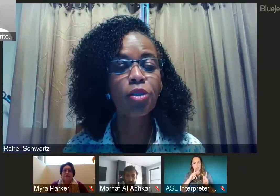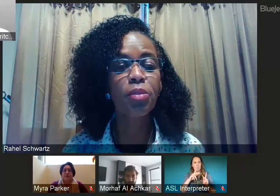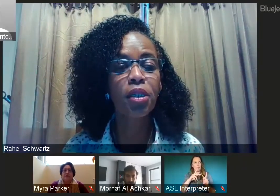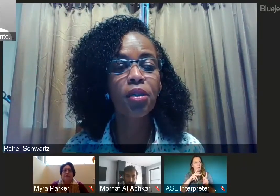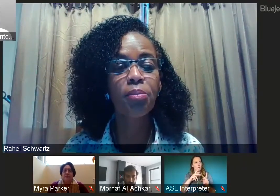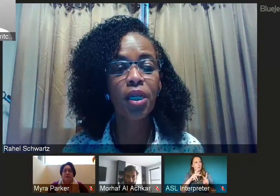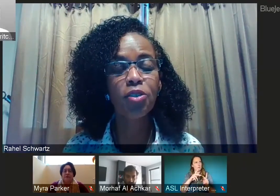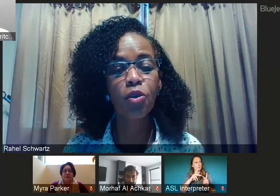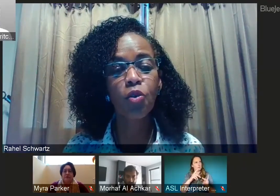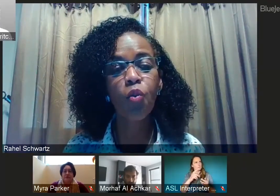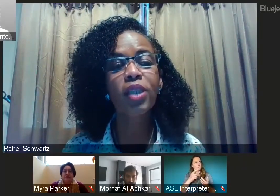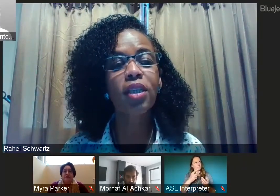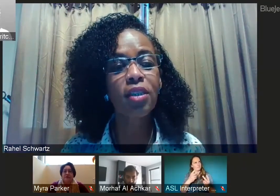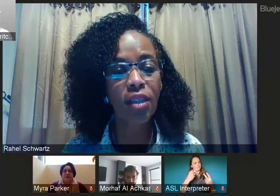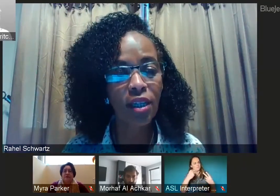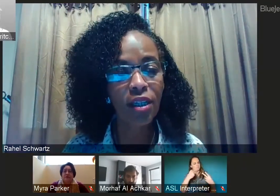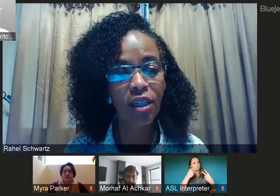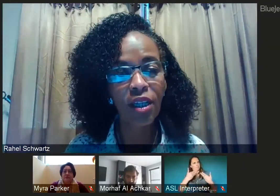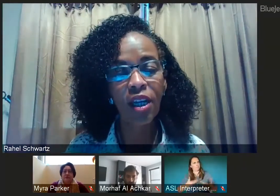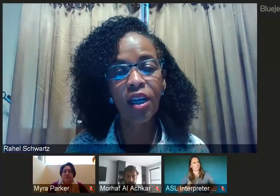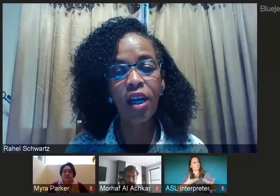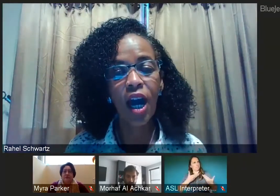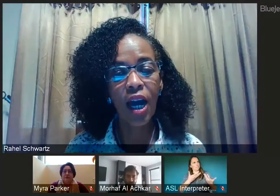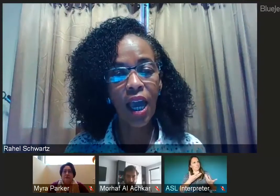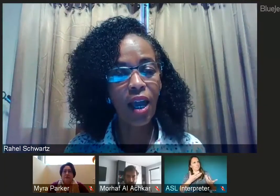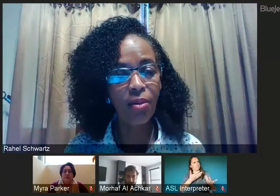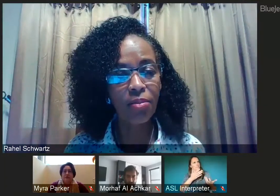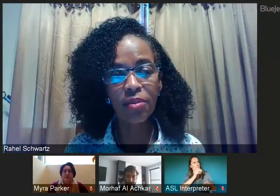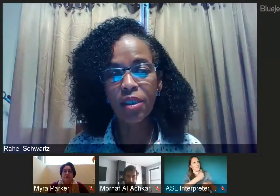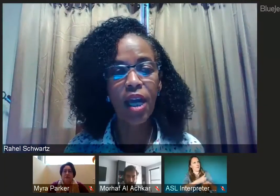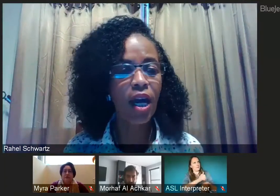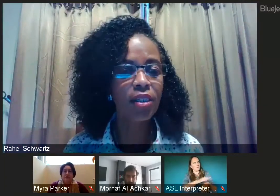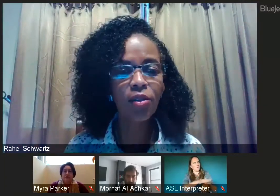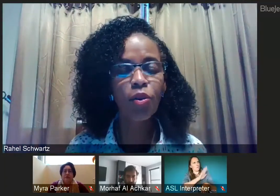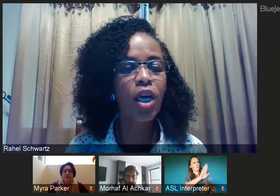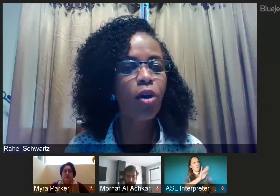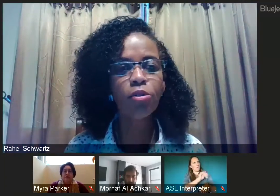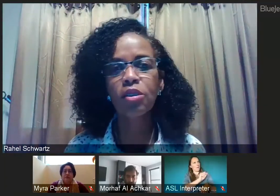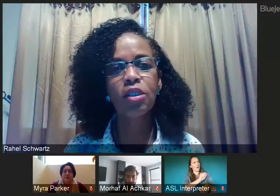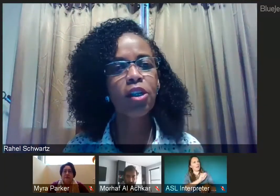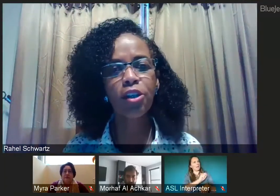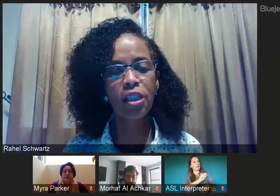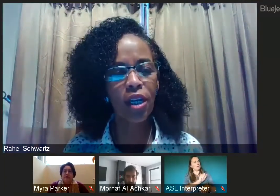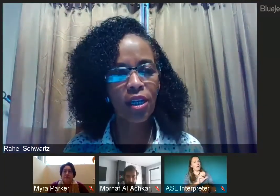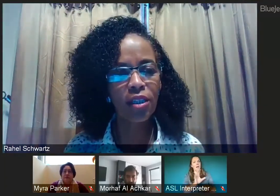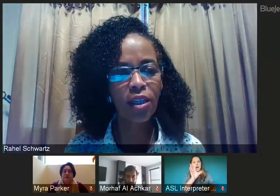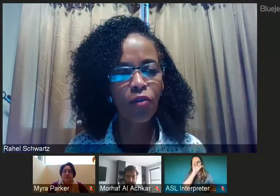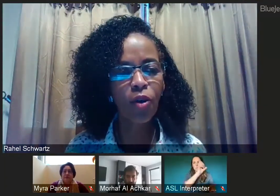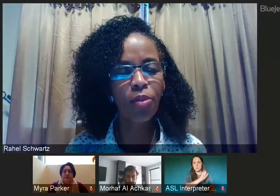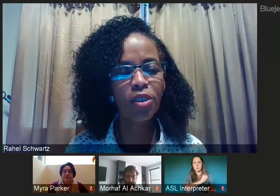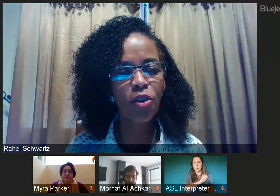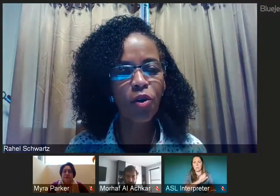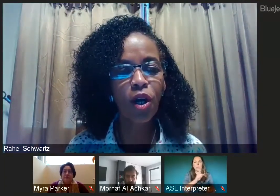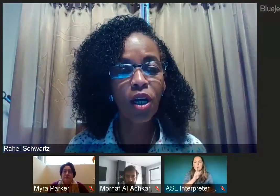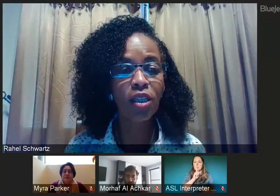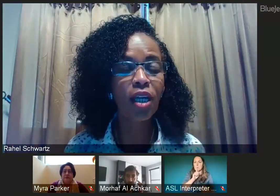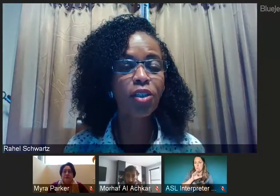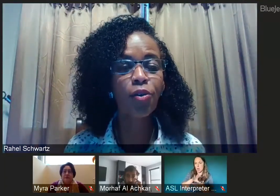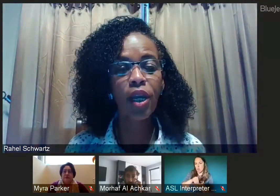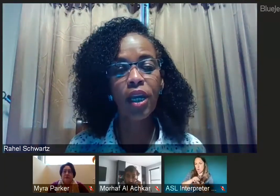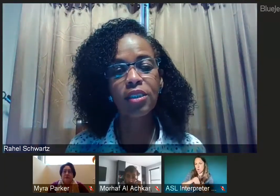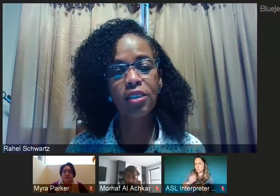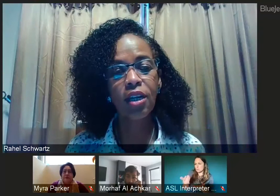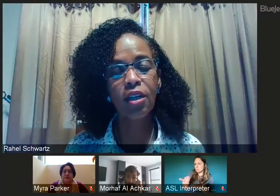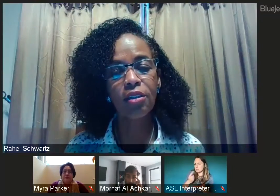They treat me based on what they think I am, not without learning anything from me. So